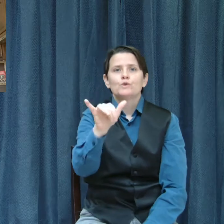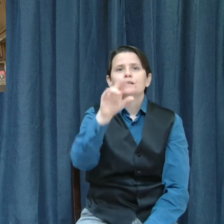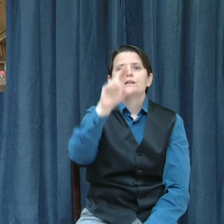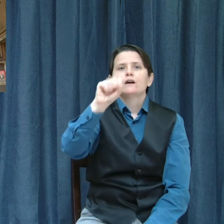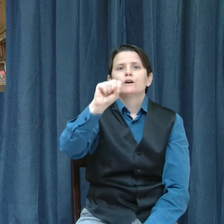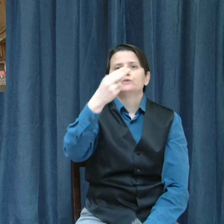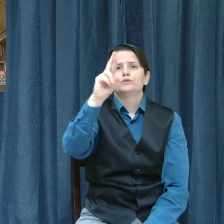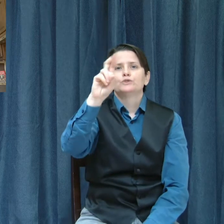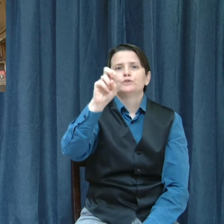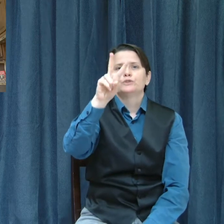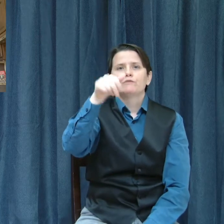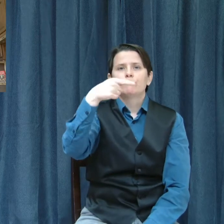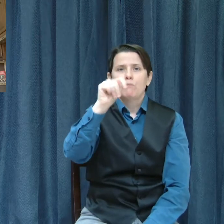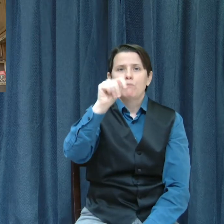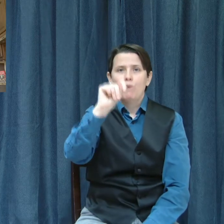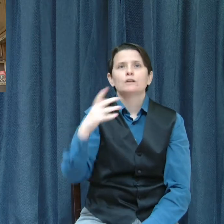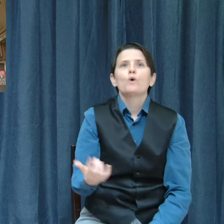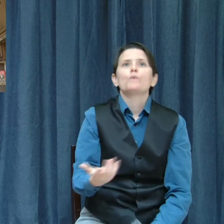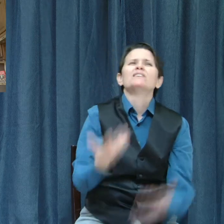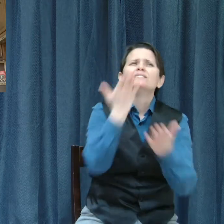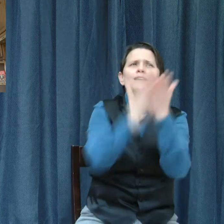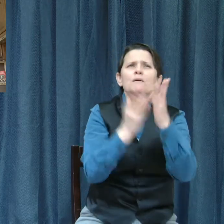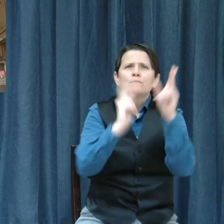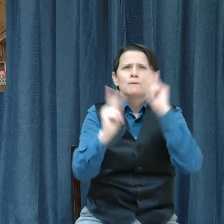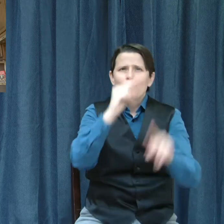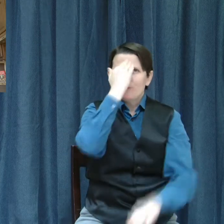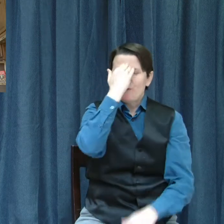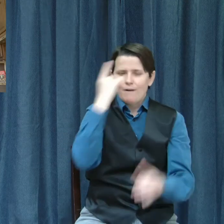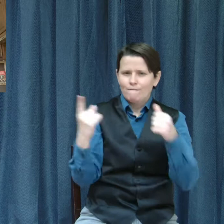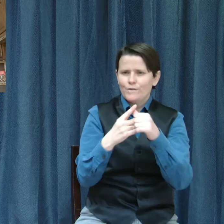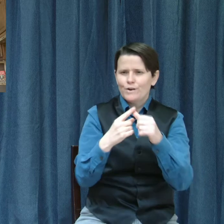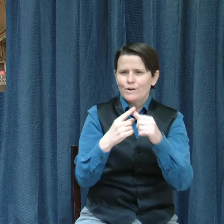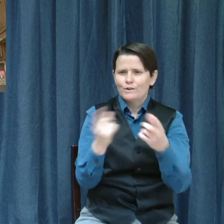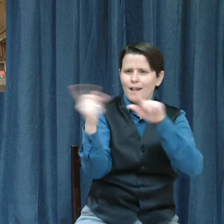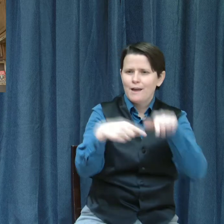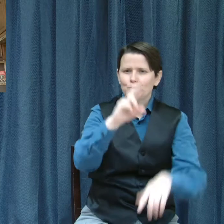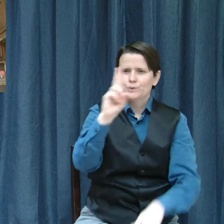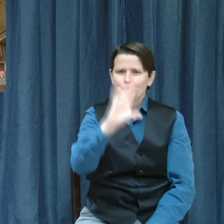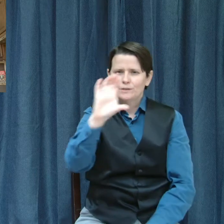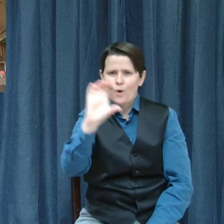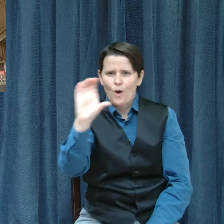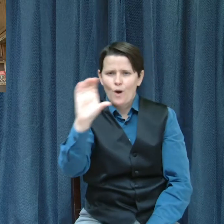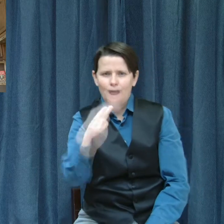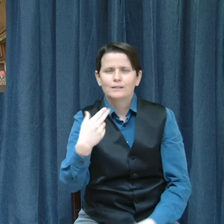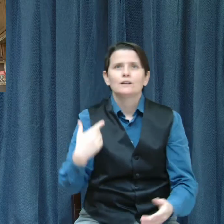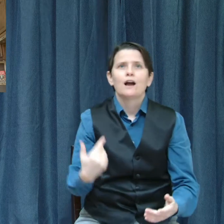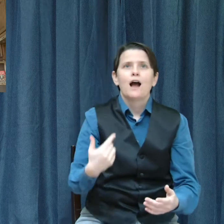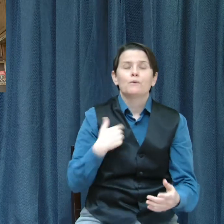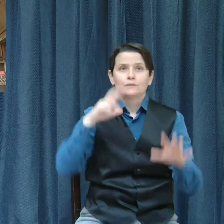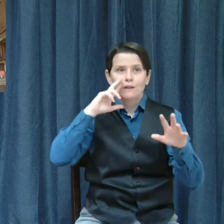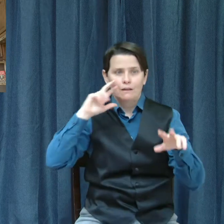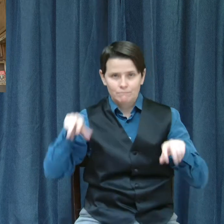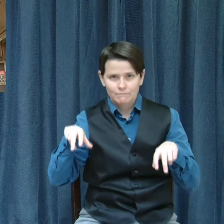So some people know this, that when I first came to Unity Church of the Hills back in 2003, I was shocked to